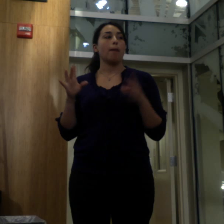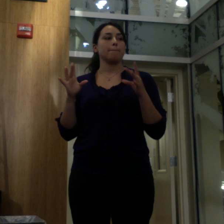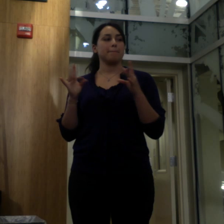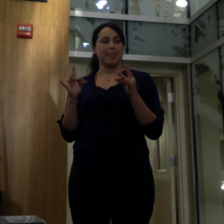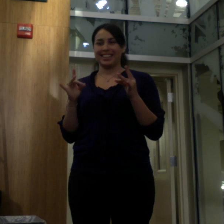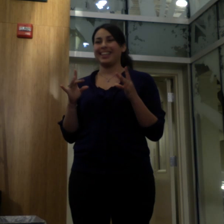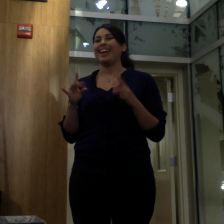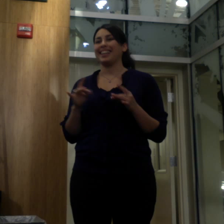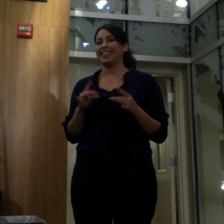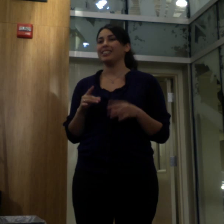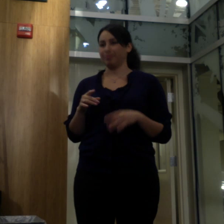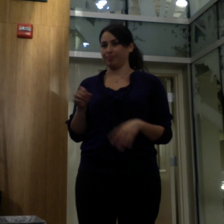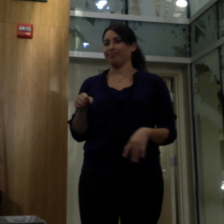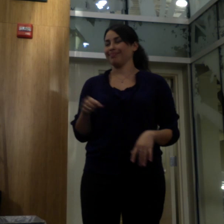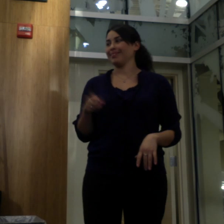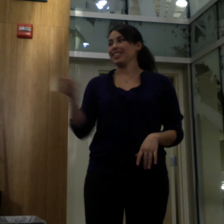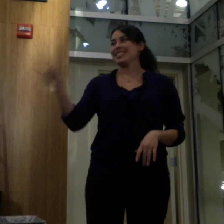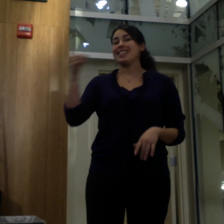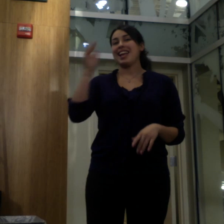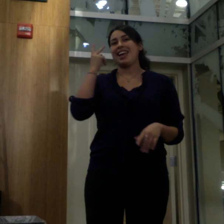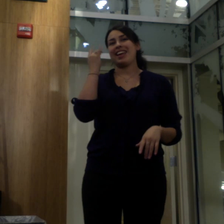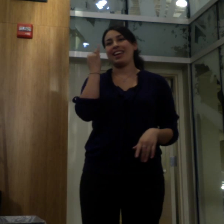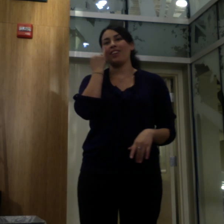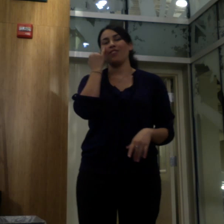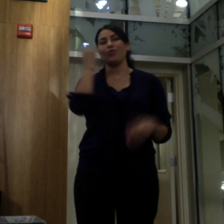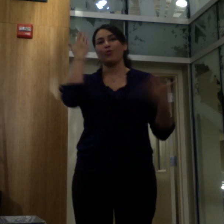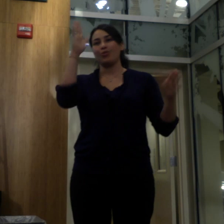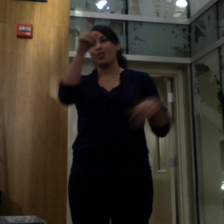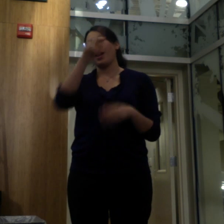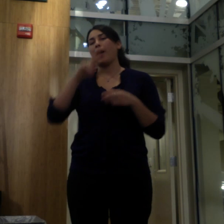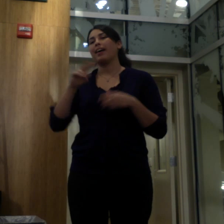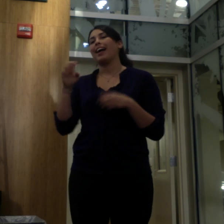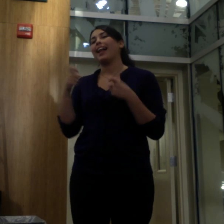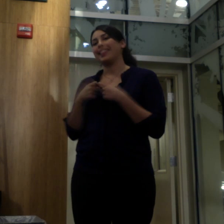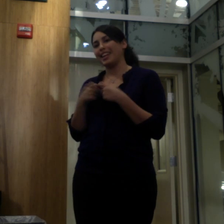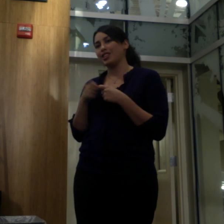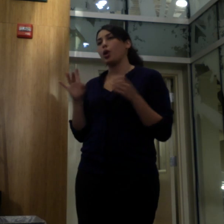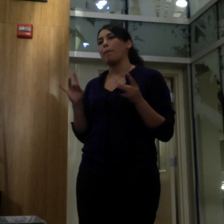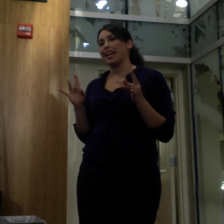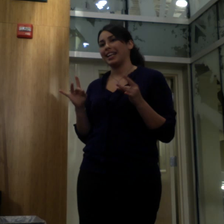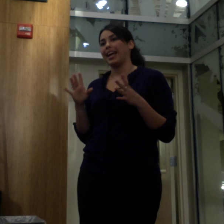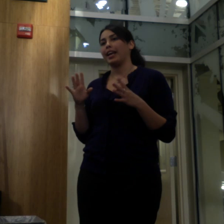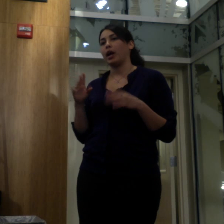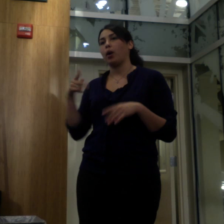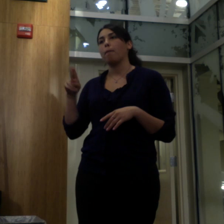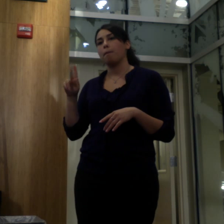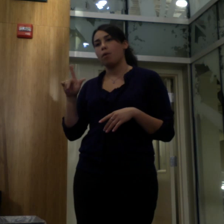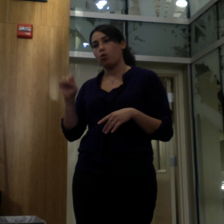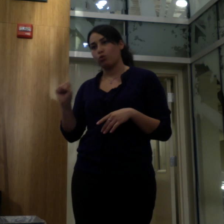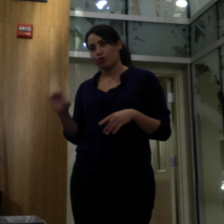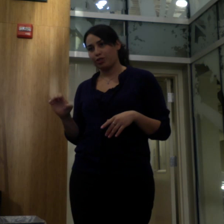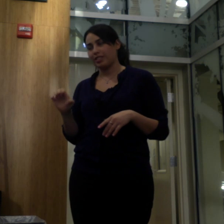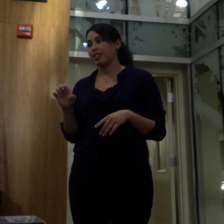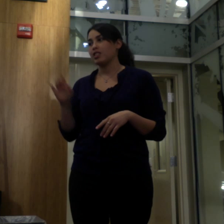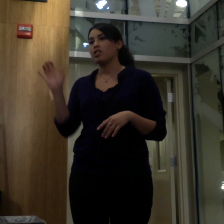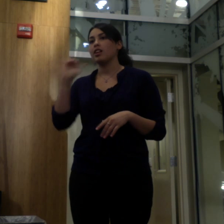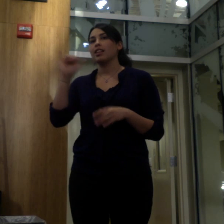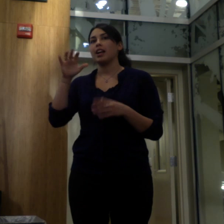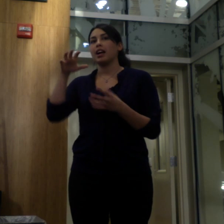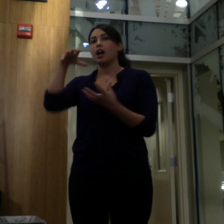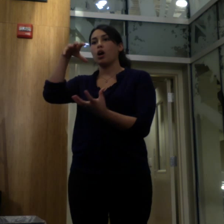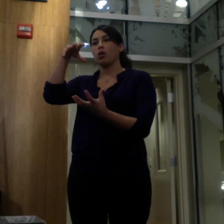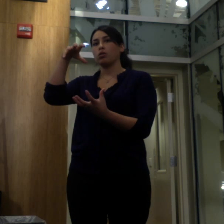For those that may not know EMP, what does that stand for? Electromagnetic pulse. Electromagnetic pulse. So like the pole shifting?